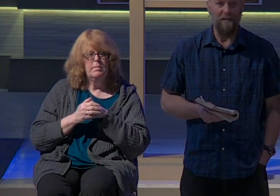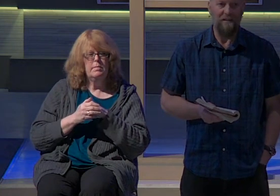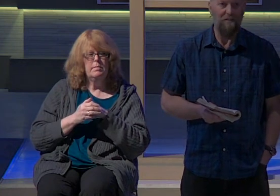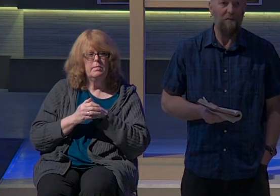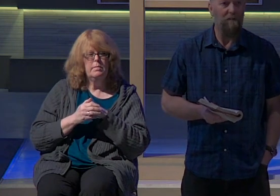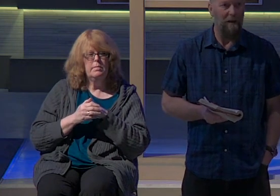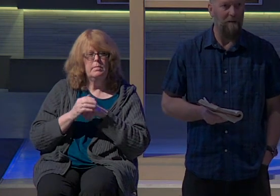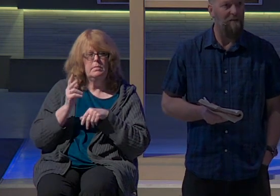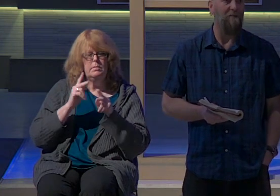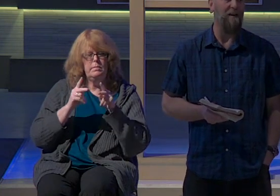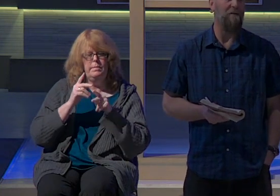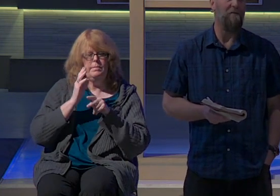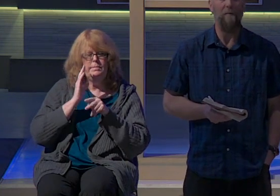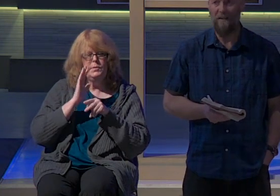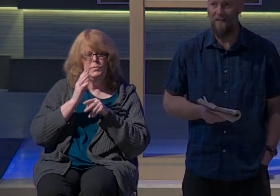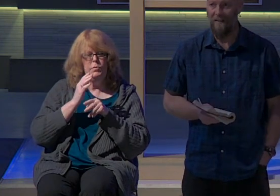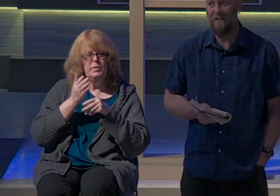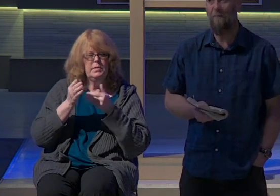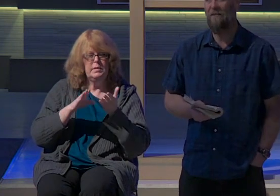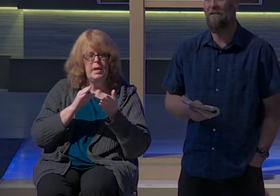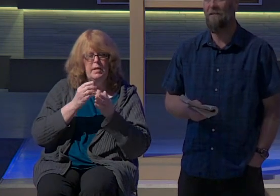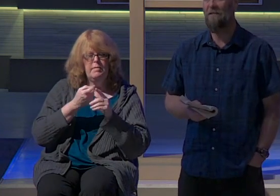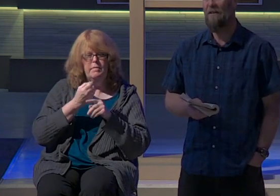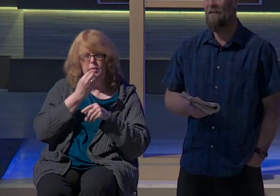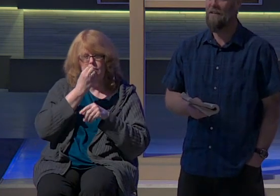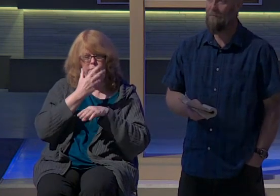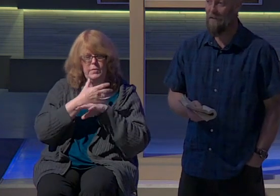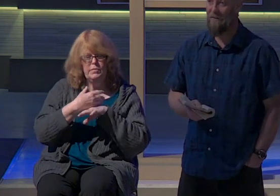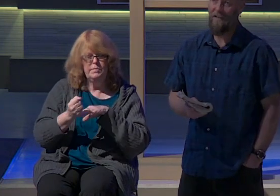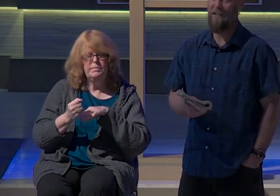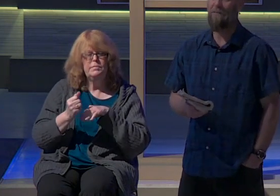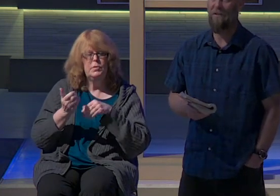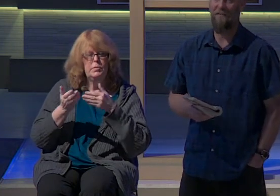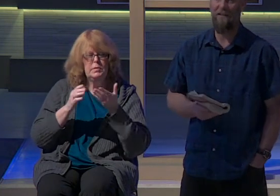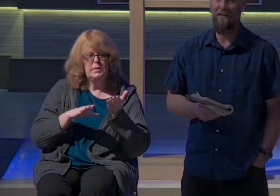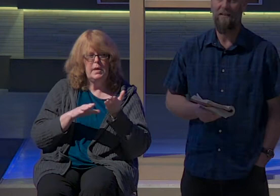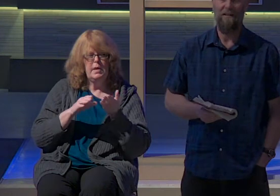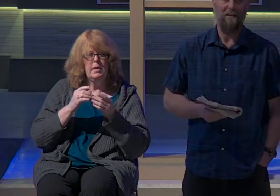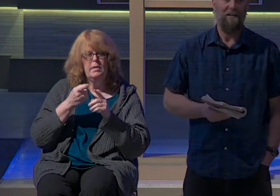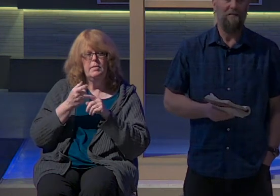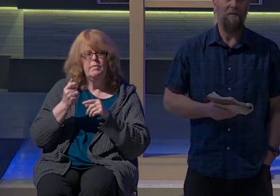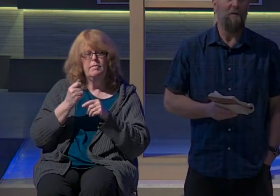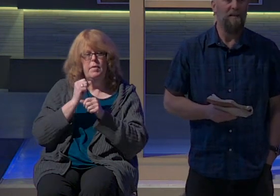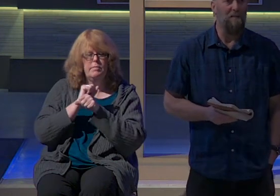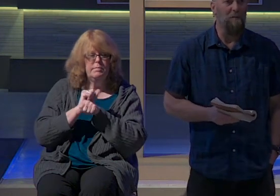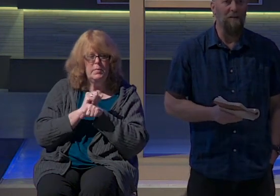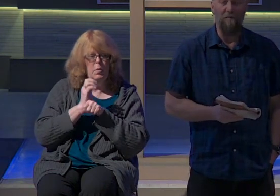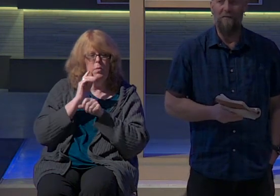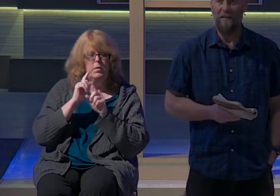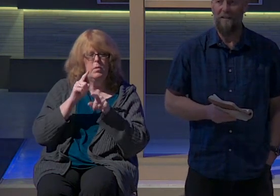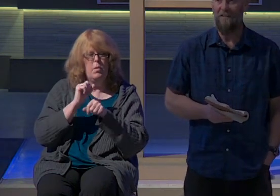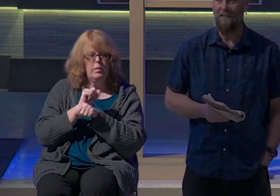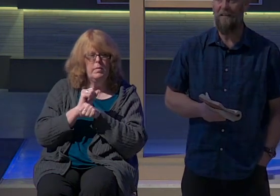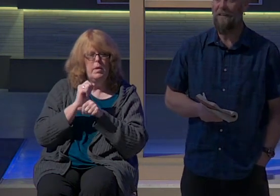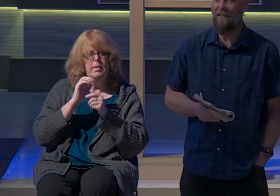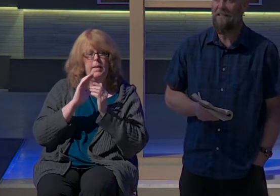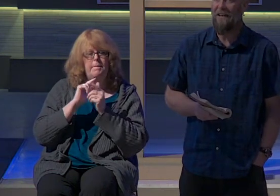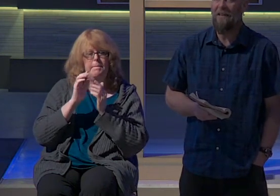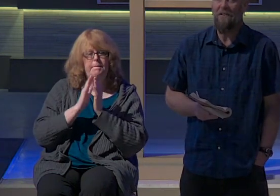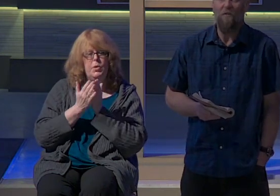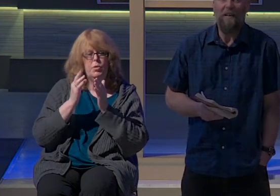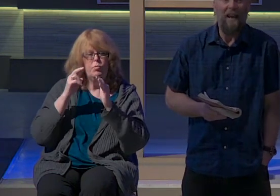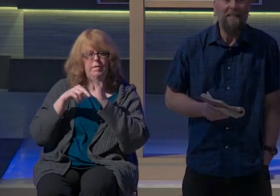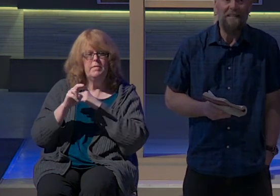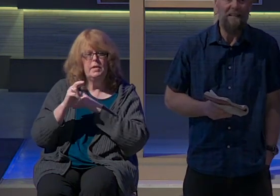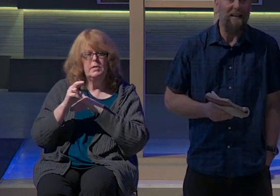Those destined for famine, to famine, for pestilence, to pestilence, to captivity, to captivity. When we get to the book of Revelation,